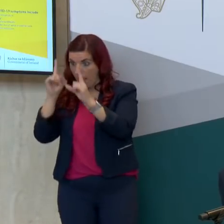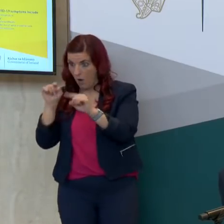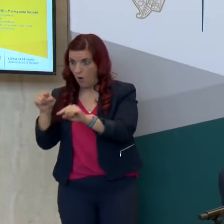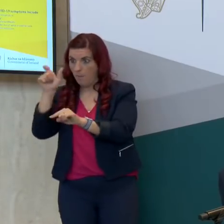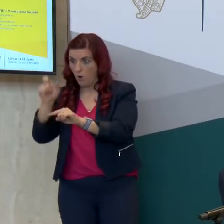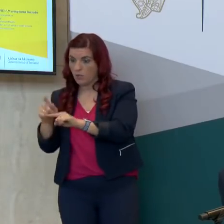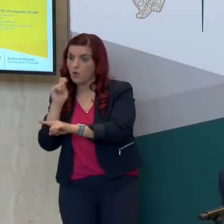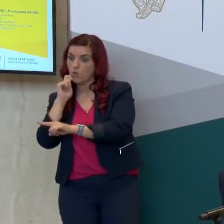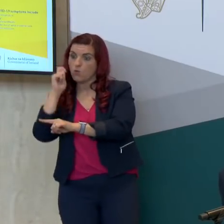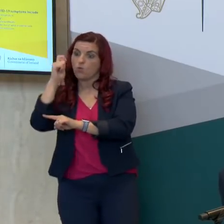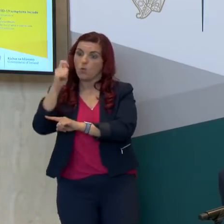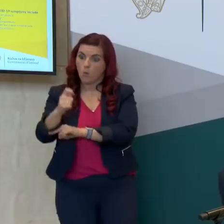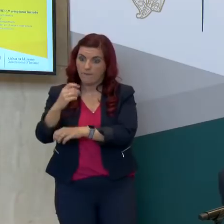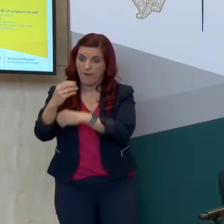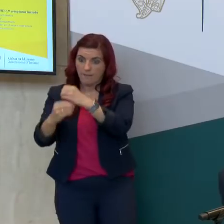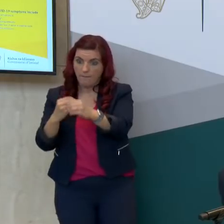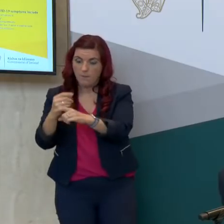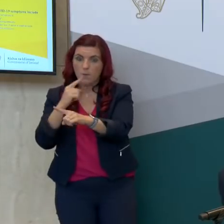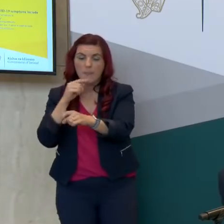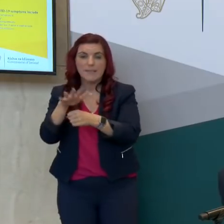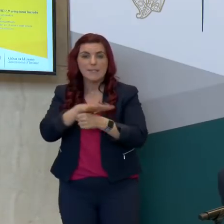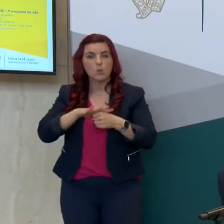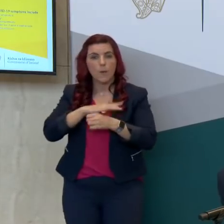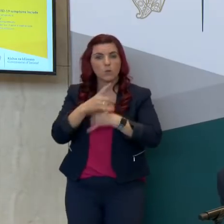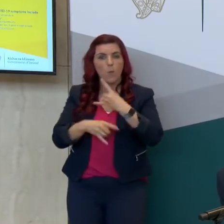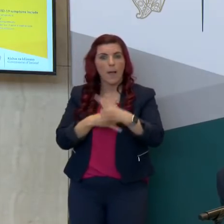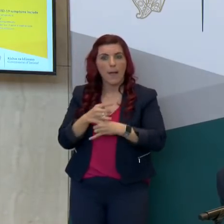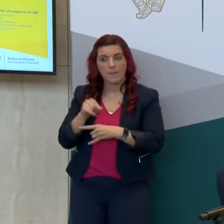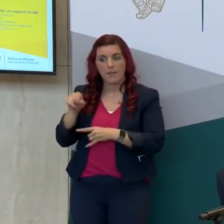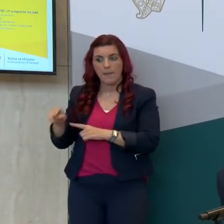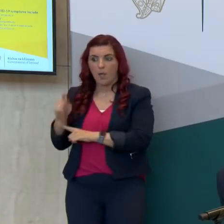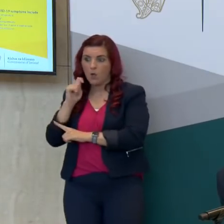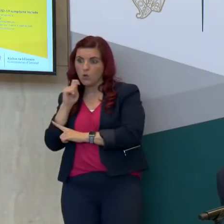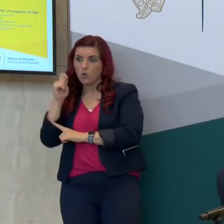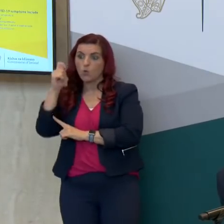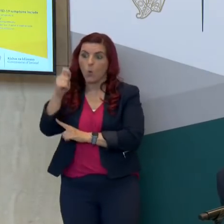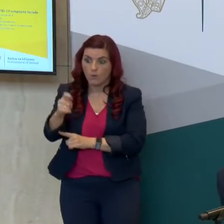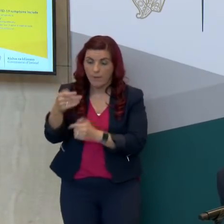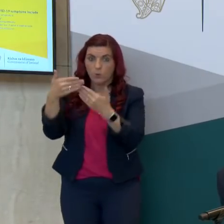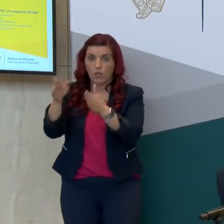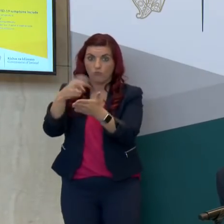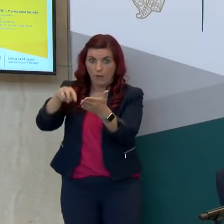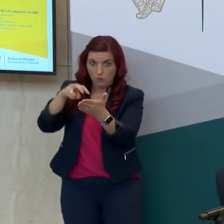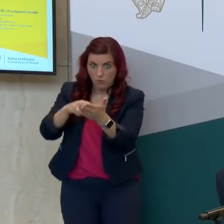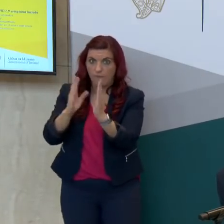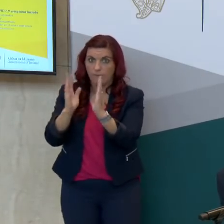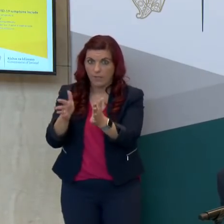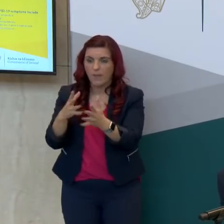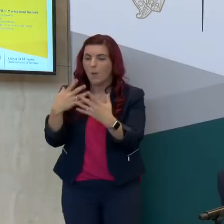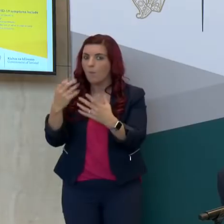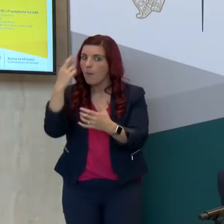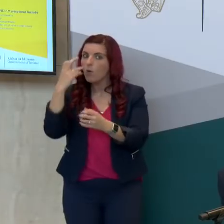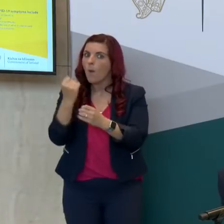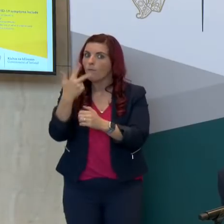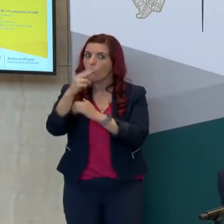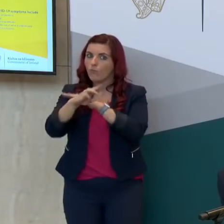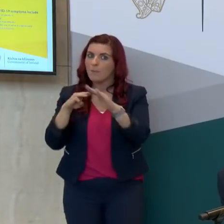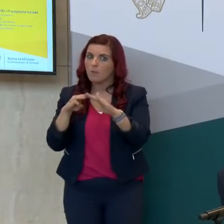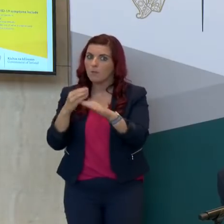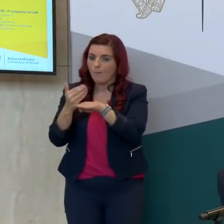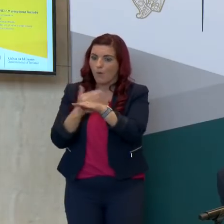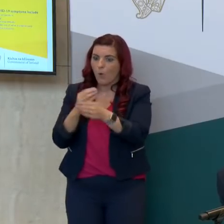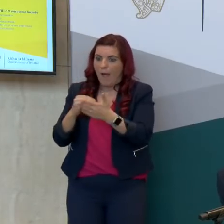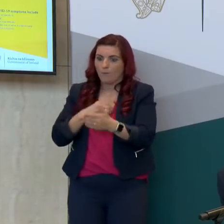notify the office. In this case, these deaths were notified to the General Registrar, and you have up to 3 months to do that.